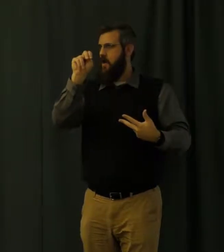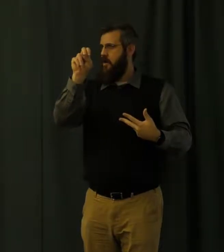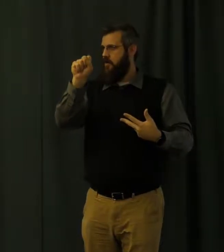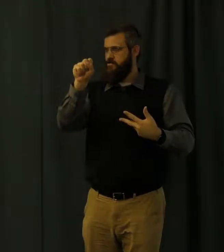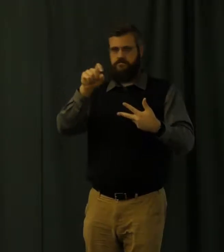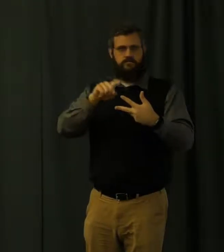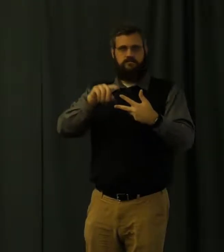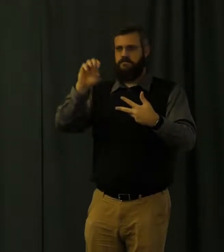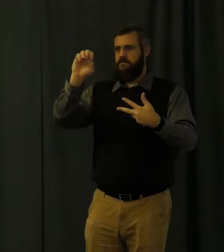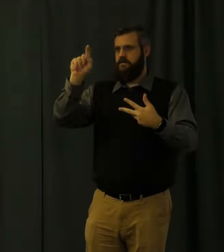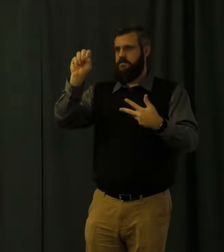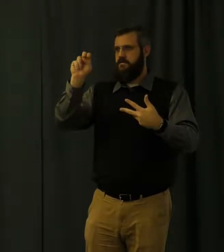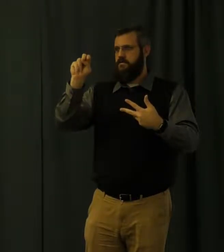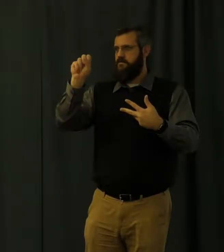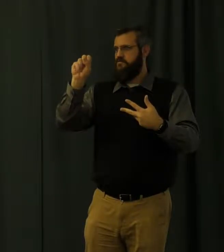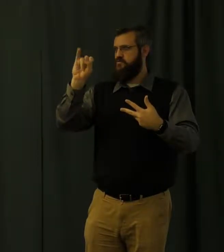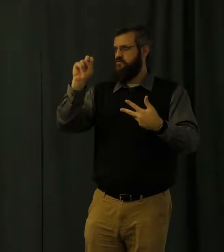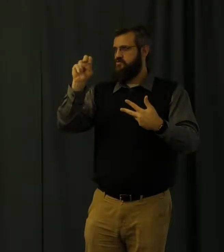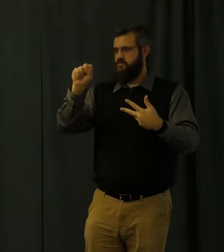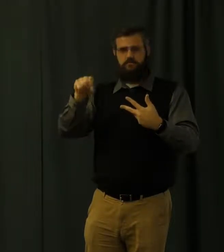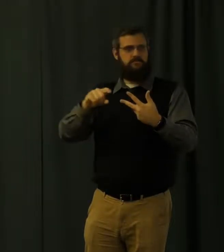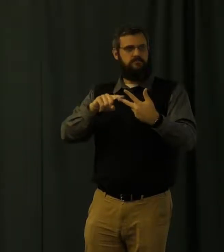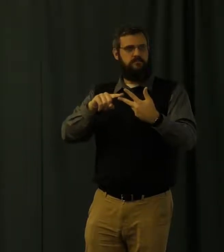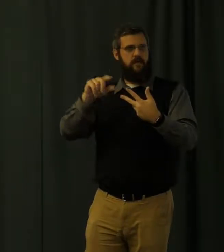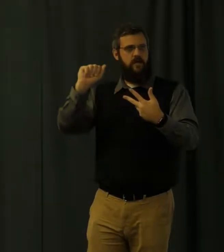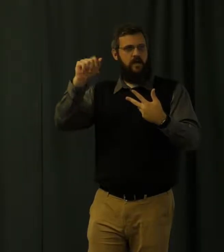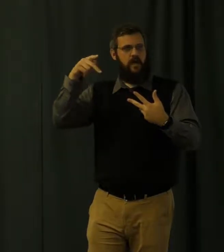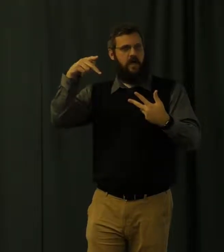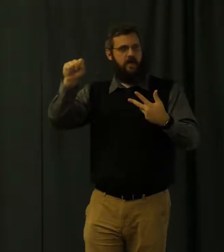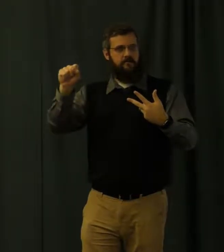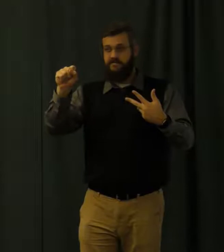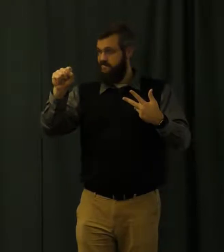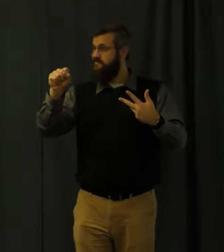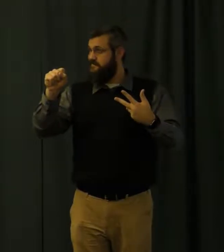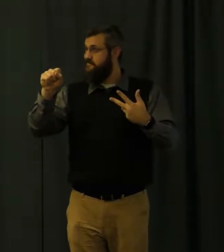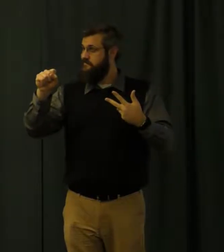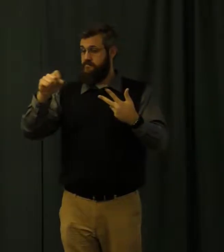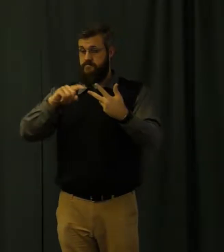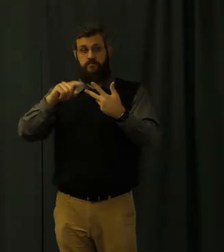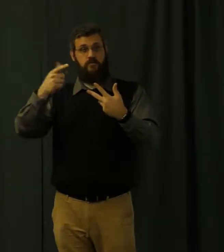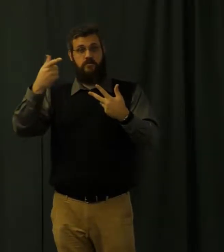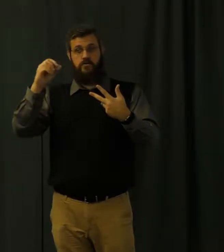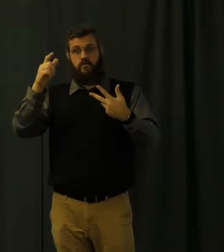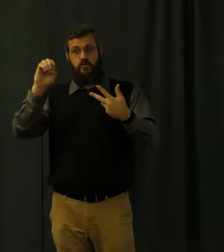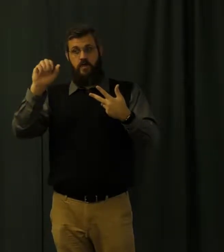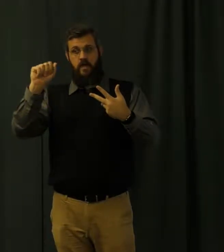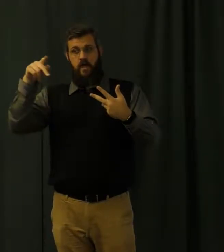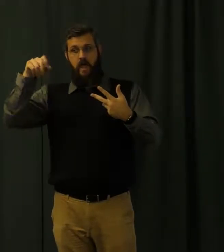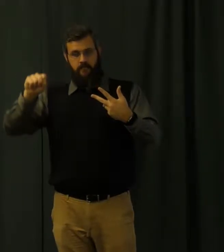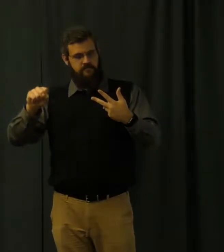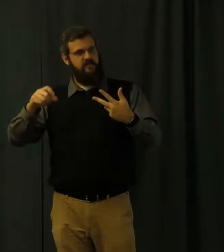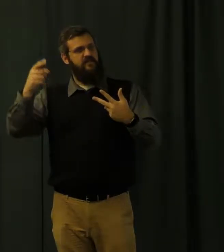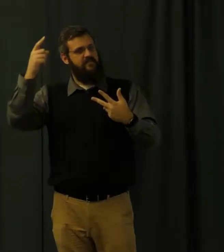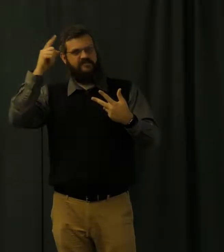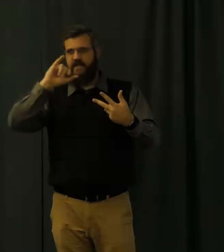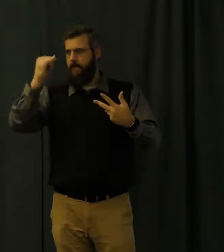have extensions, and then you have Google Apps, okay? So Google Apps are basically think about an app on your phone or an iPad.